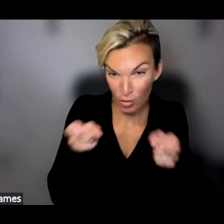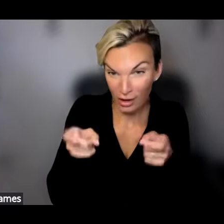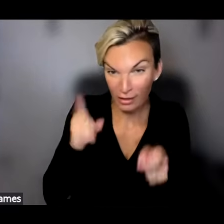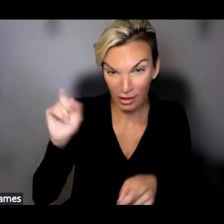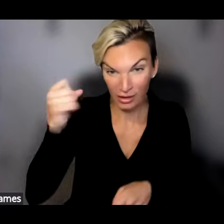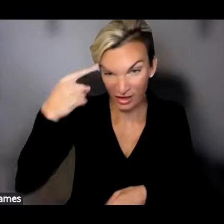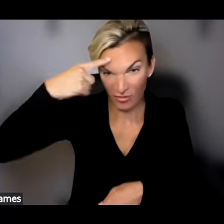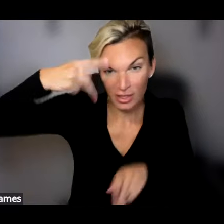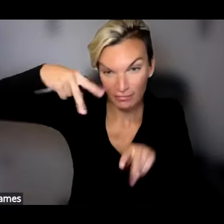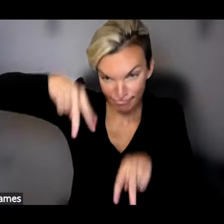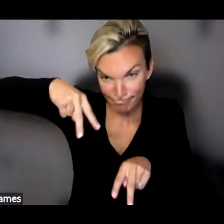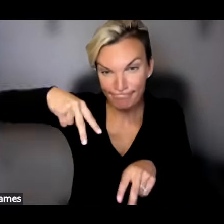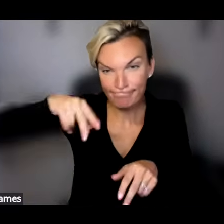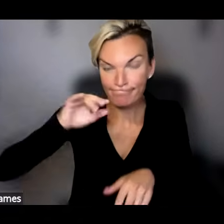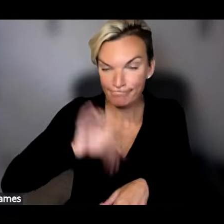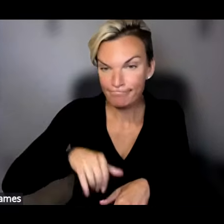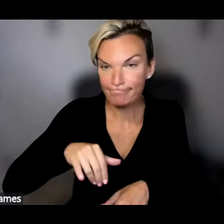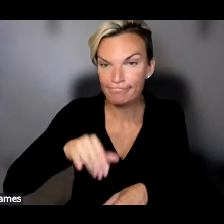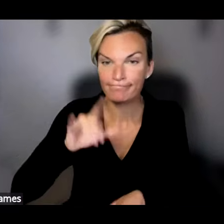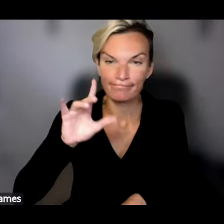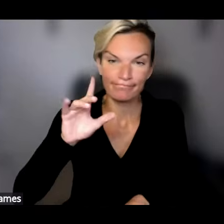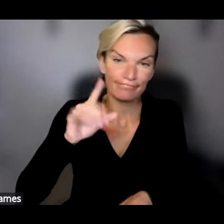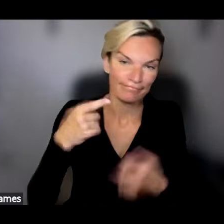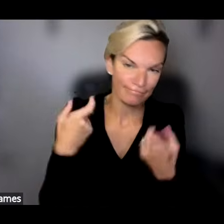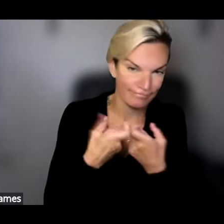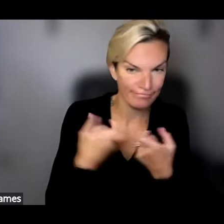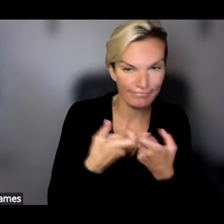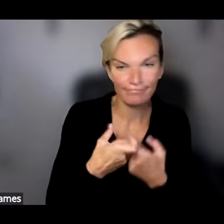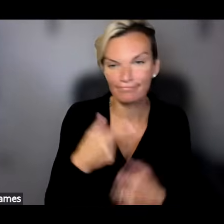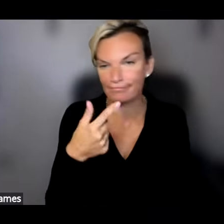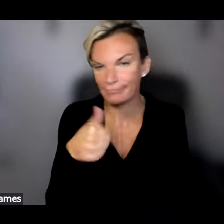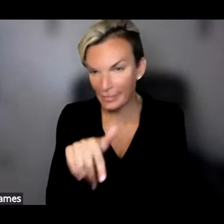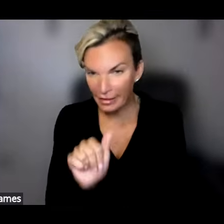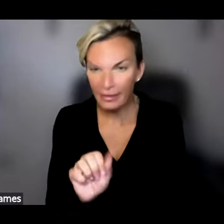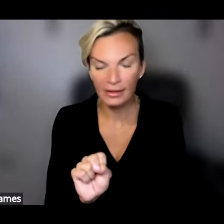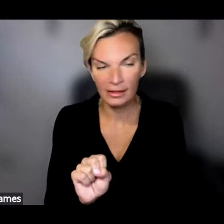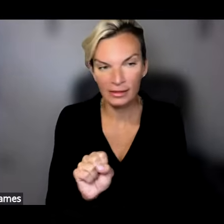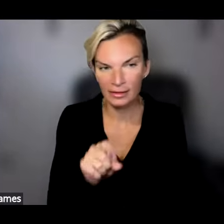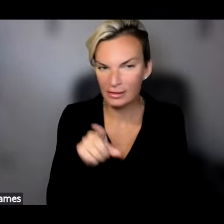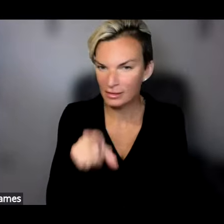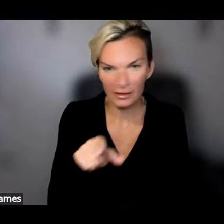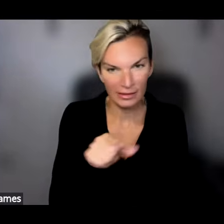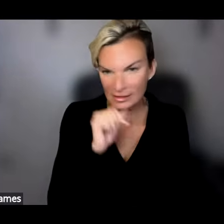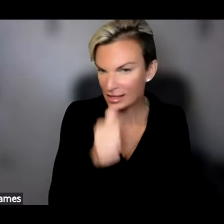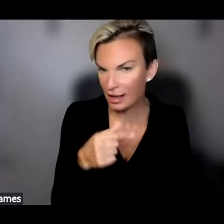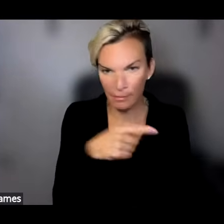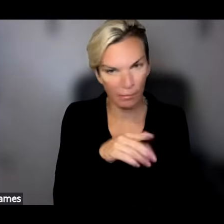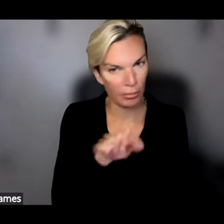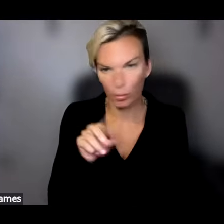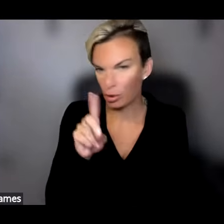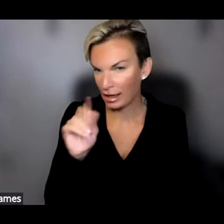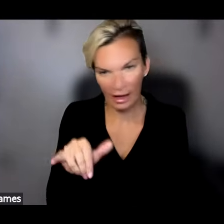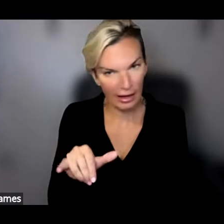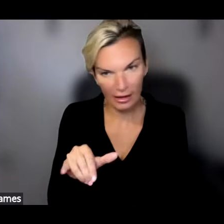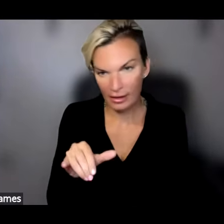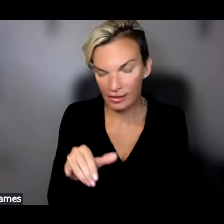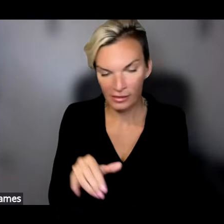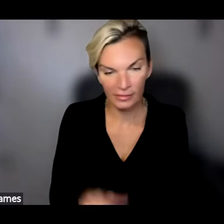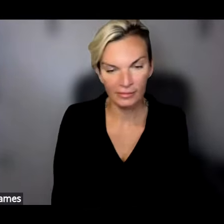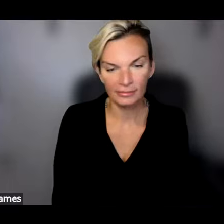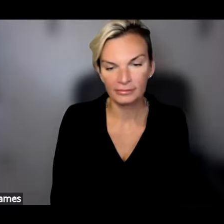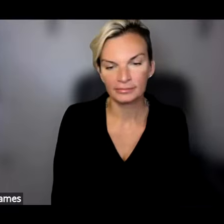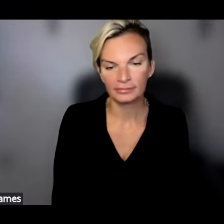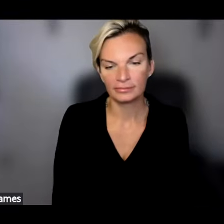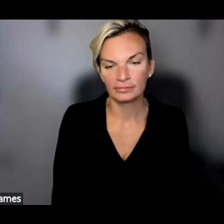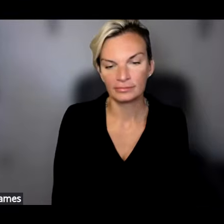was not Mr. Brady's suggestion. Regulated Utilities is electric- in there. I'm arguing that if this caption